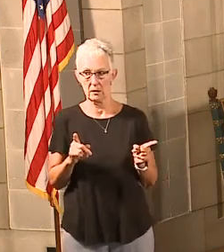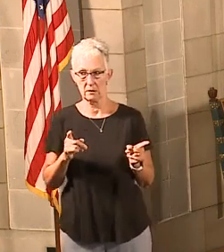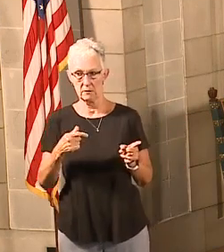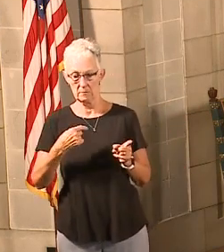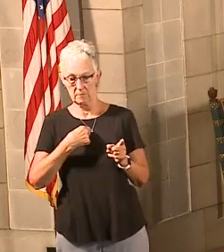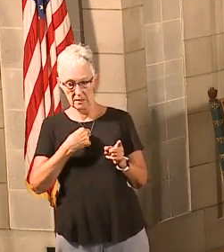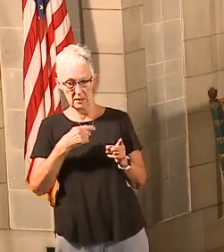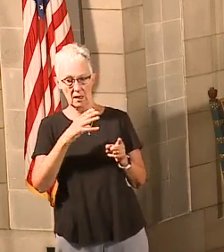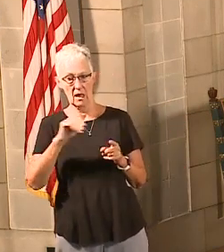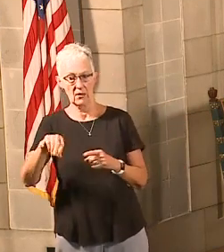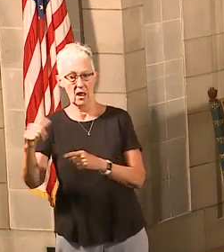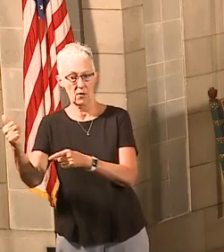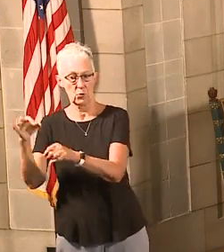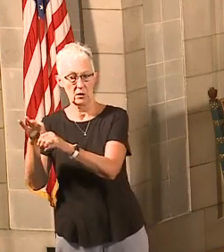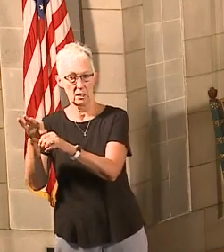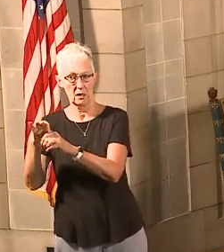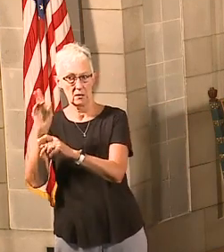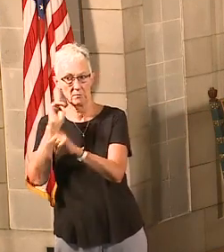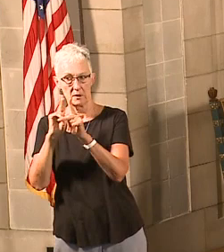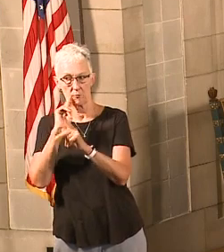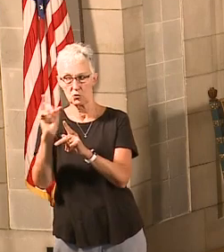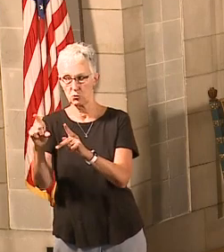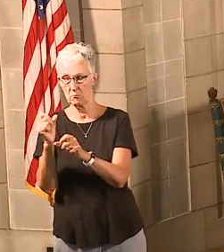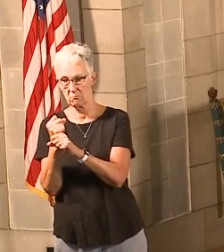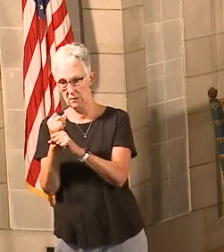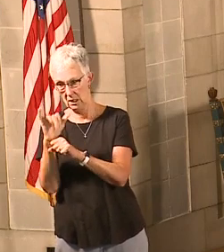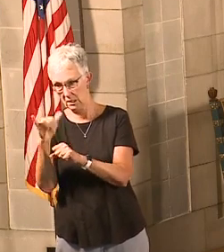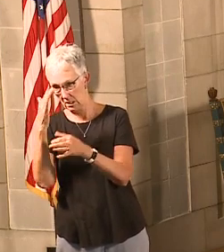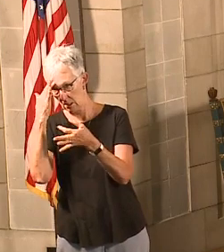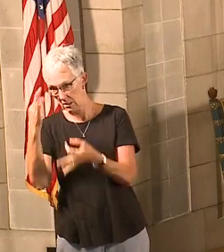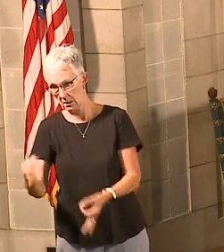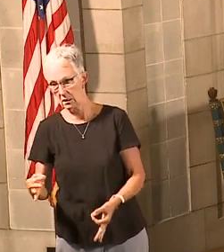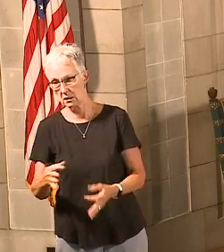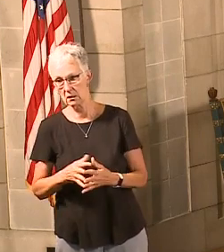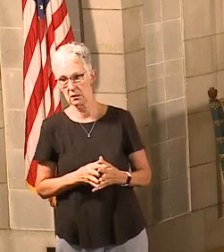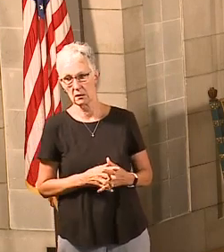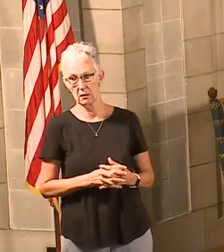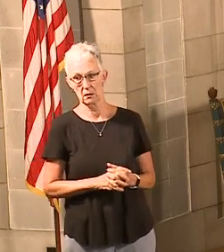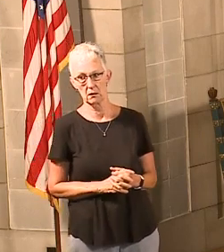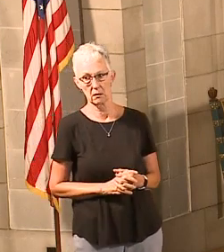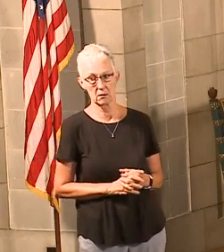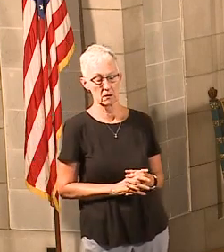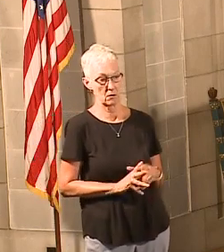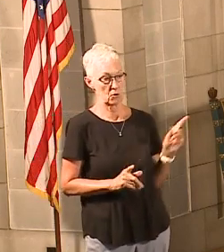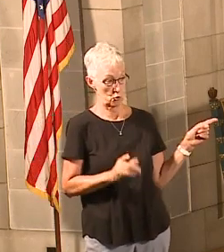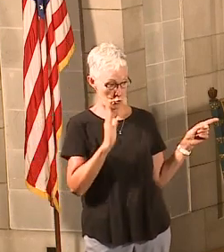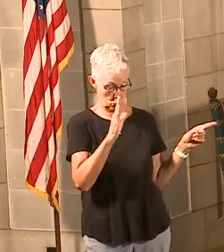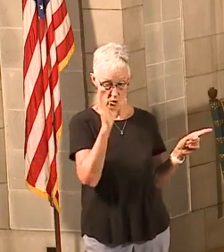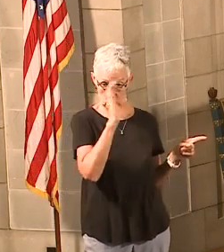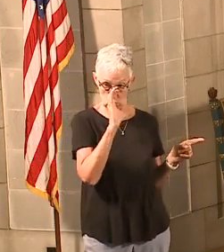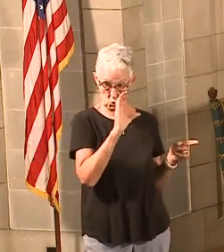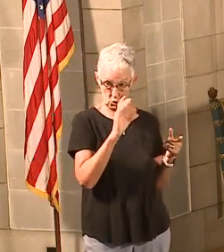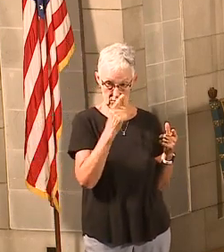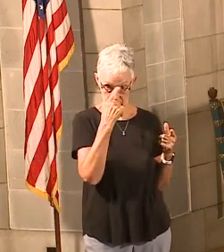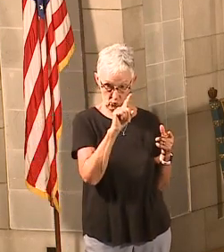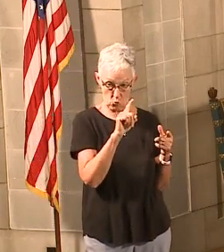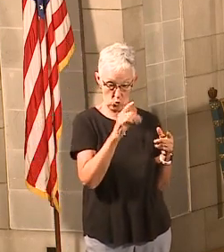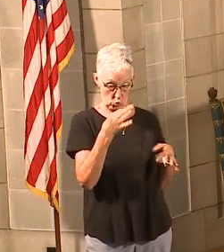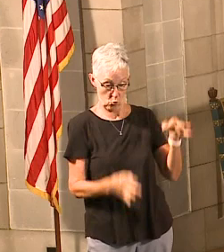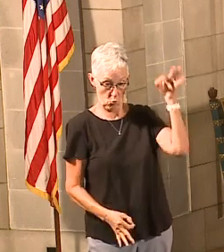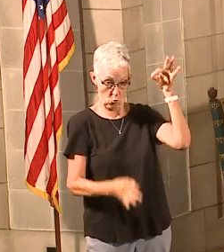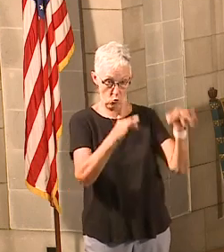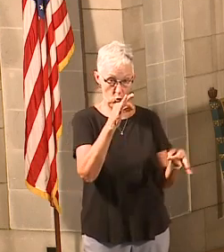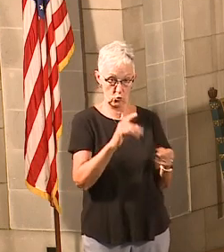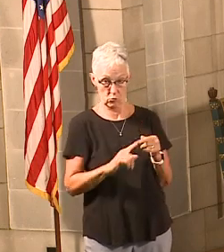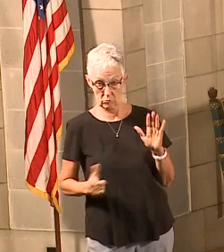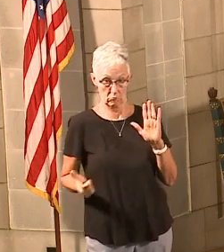officials. Riley Johnson wants to know if the state will seek a court order to block Lincoln's mask mandate. So Riley Johnson wants to know if the state will